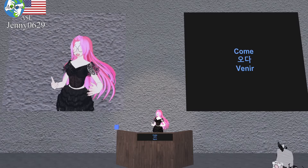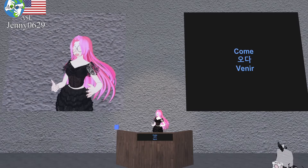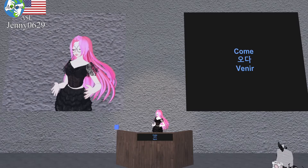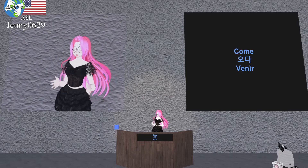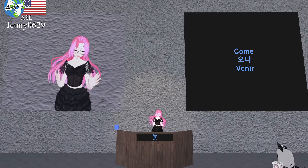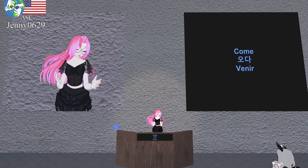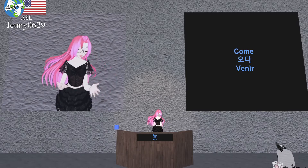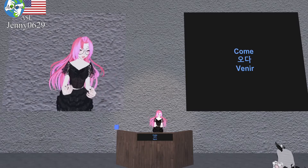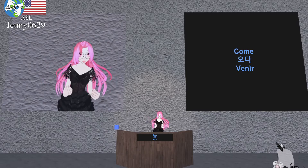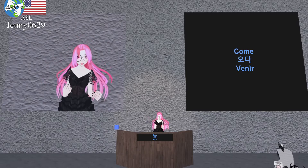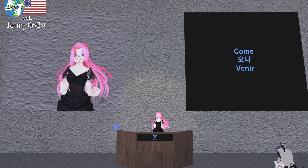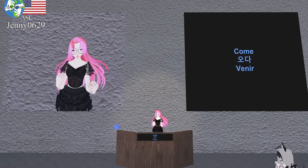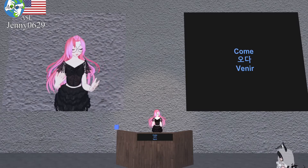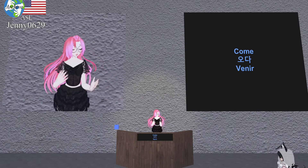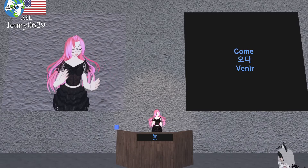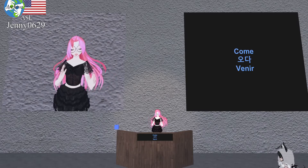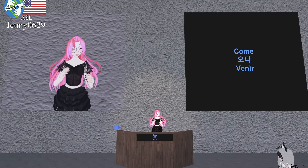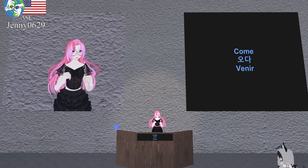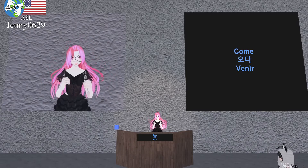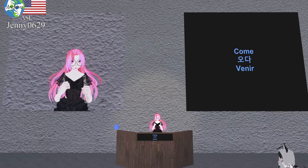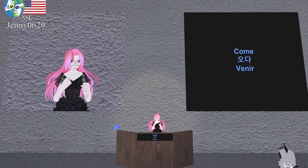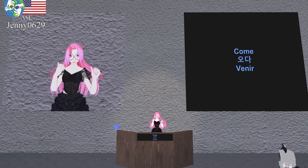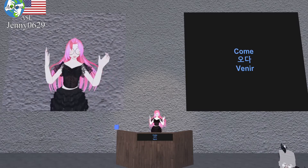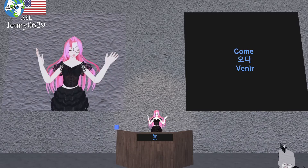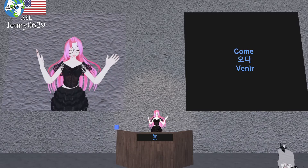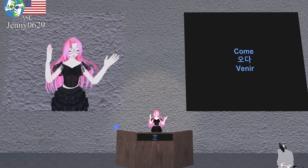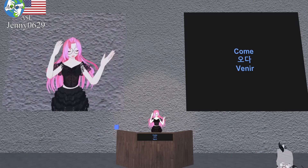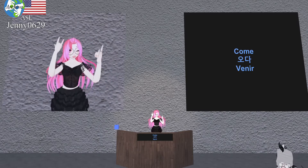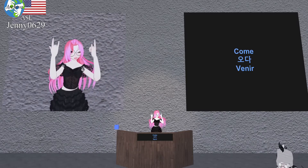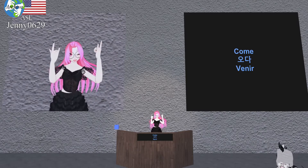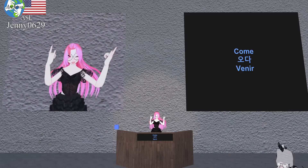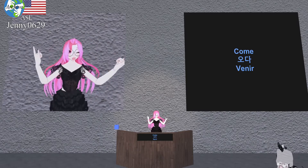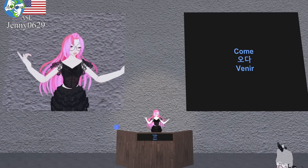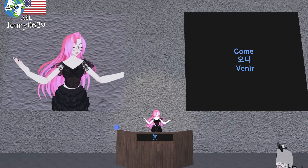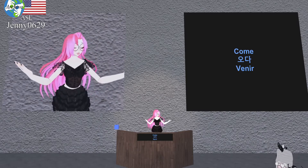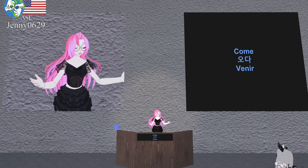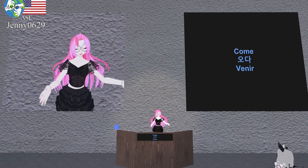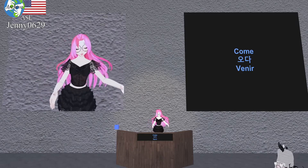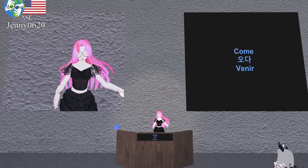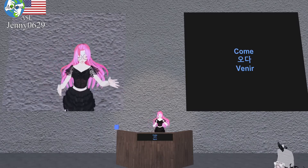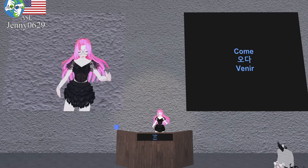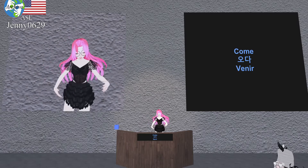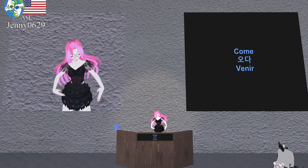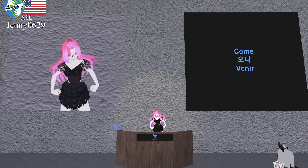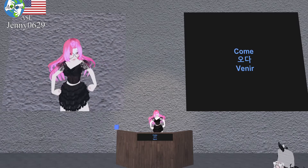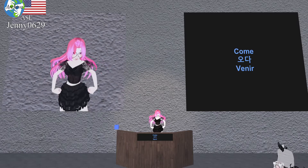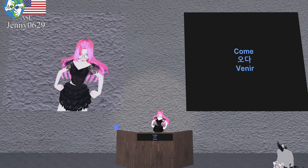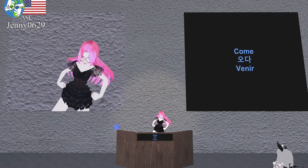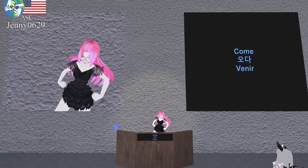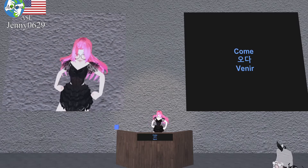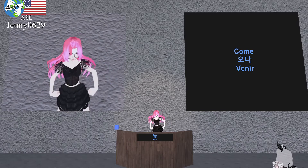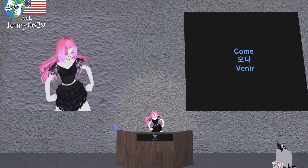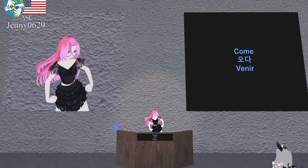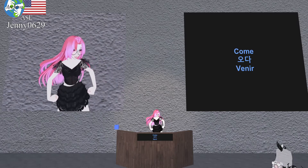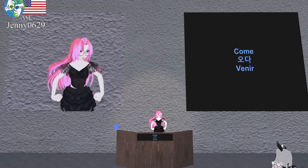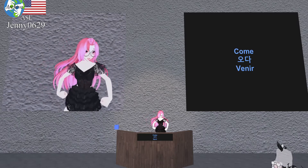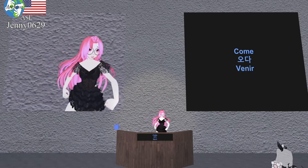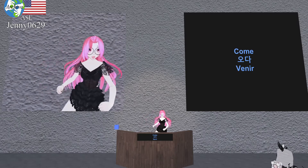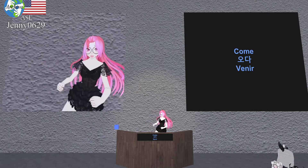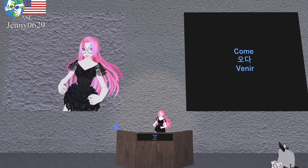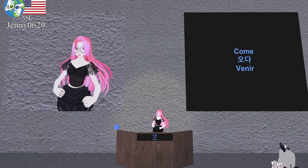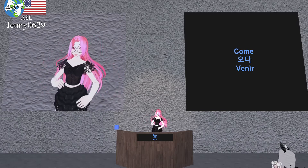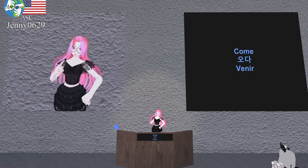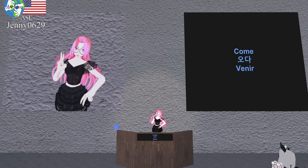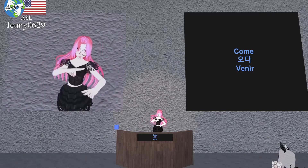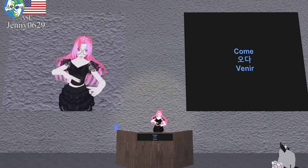life. And I want you to let you know that we didn't just come up with these and imagine them out of nowhere and we're all evil and we want to